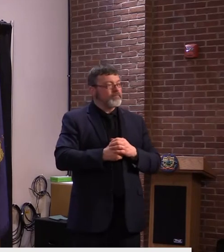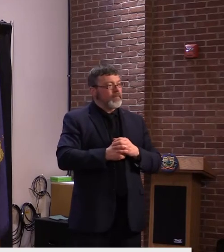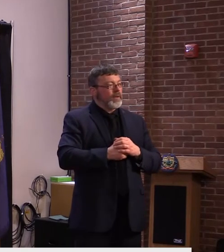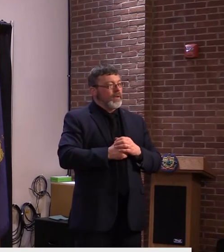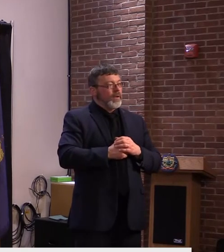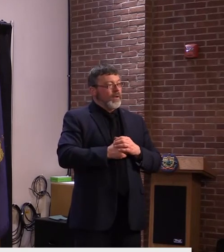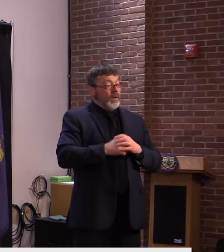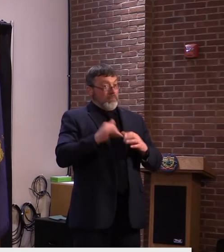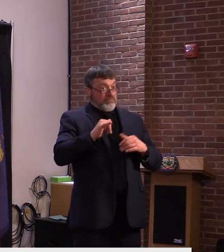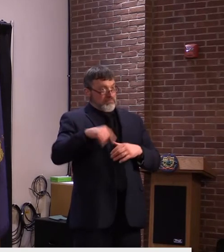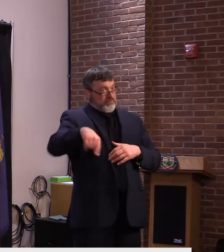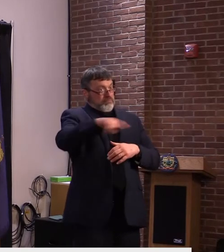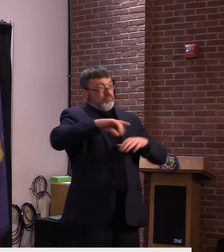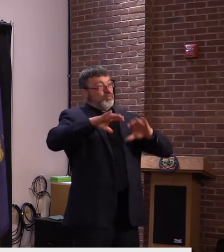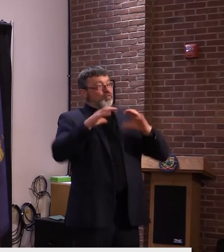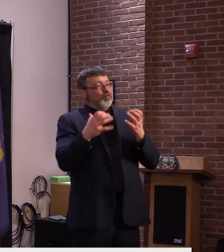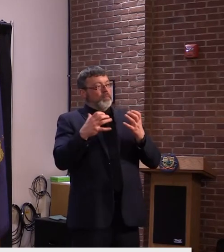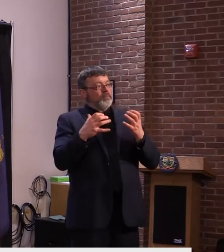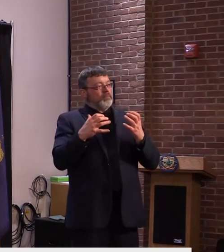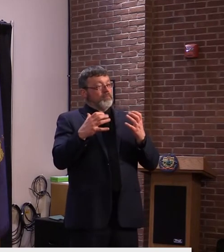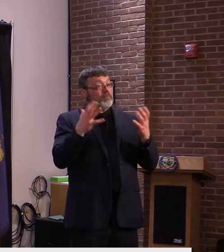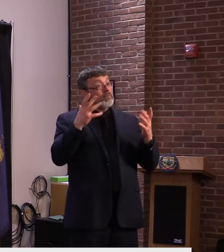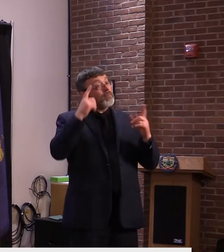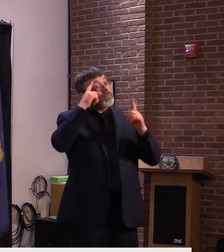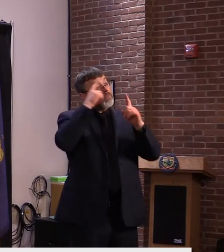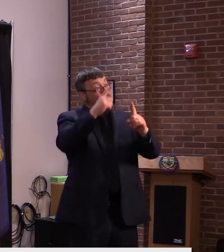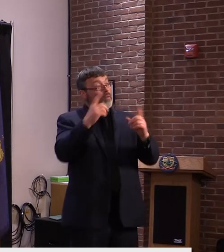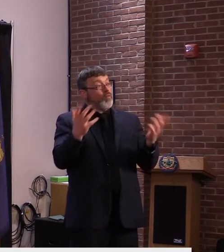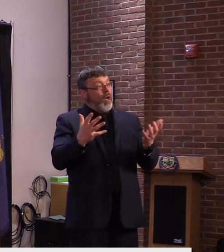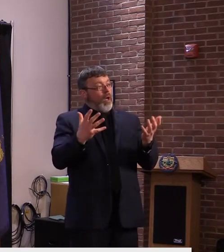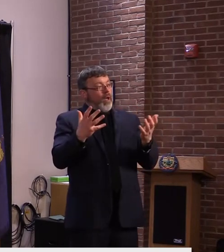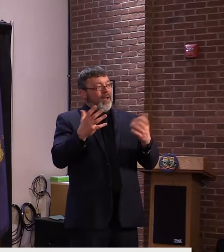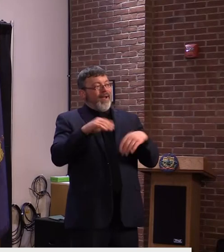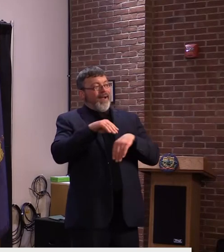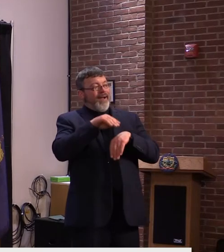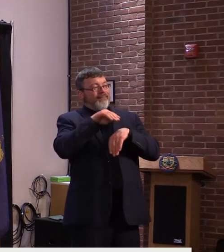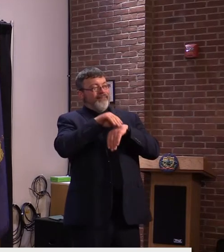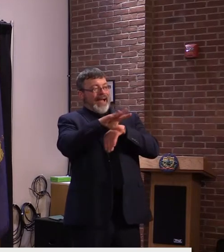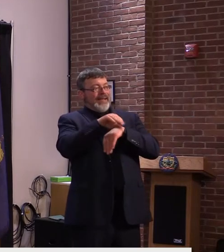is meant to be just what it says, advisory regarding